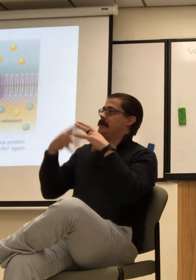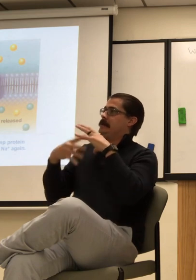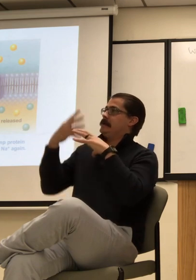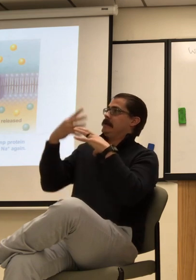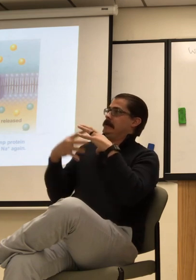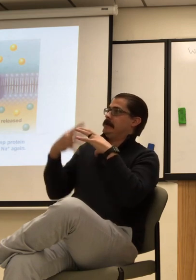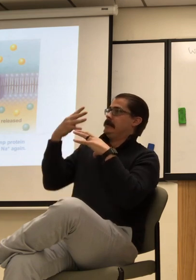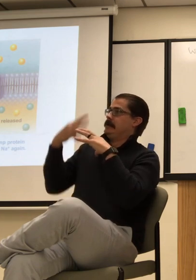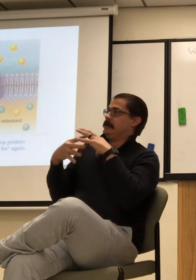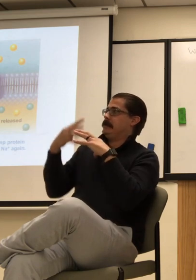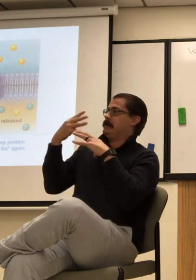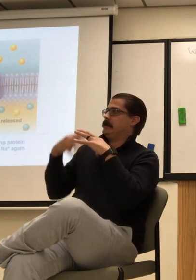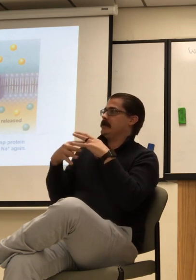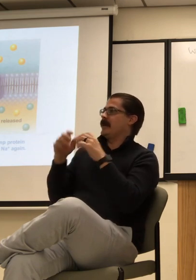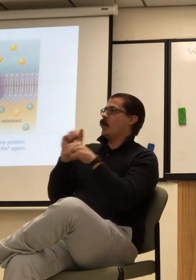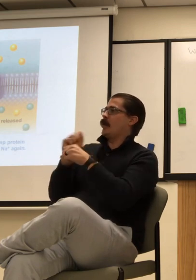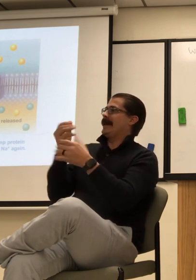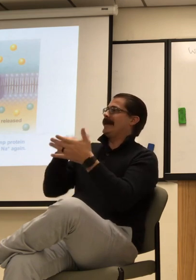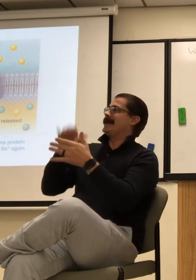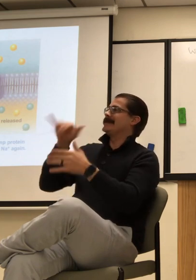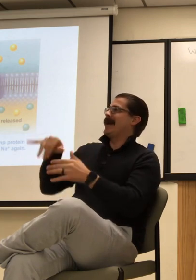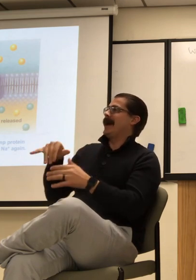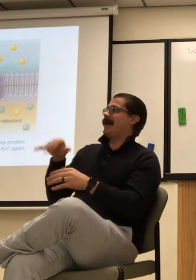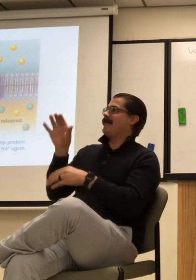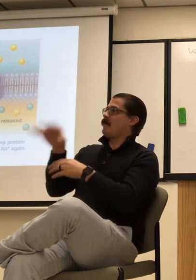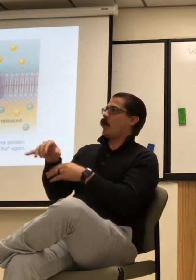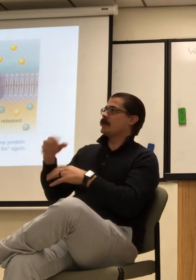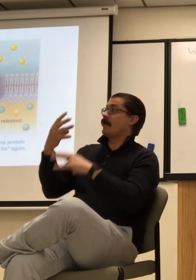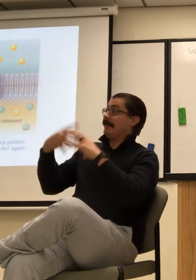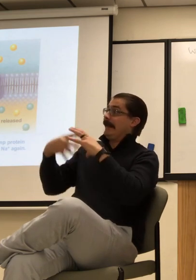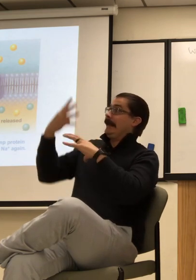of leak. Write that down.